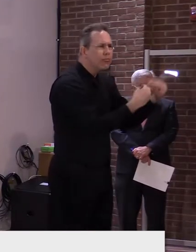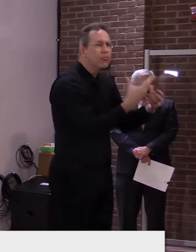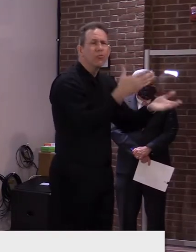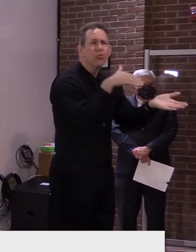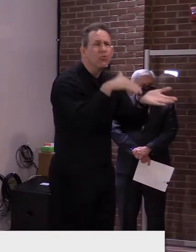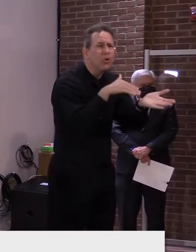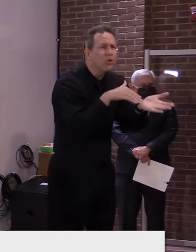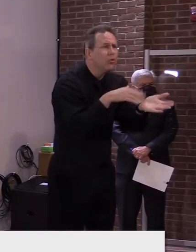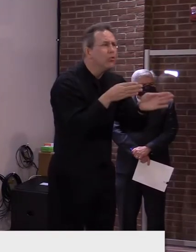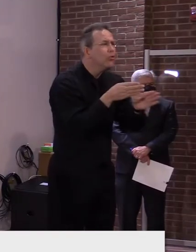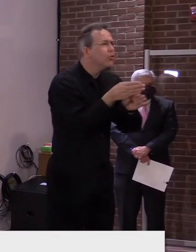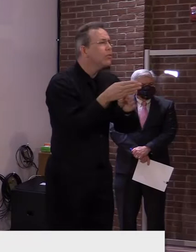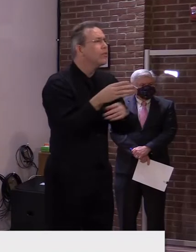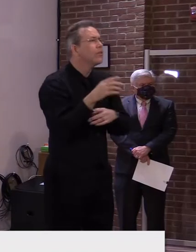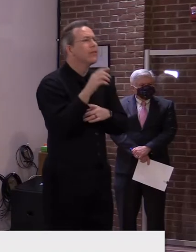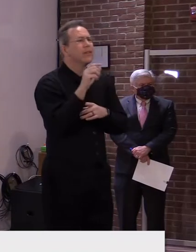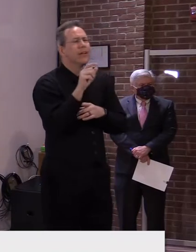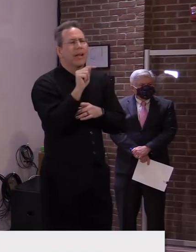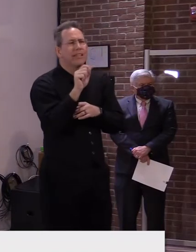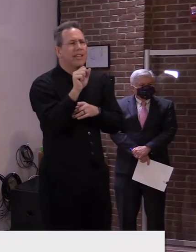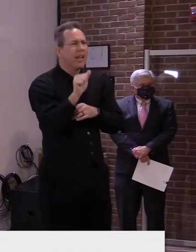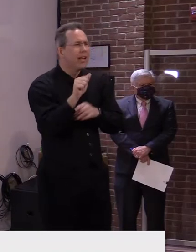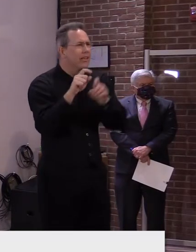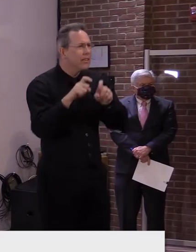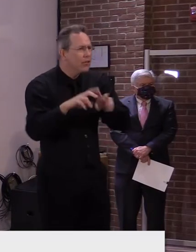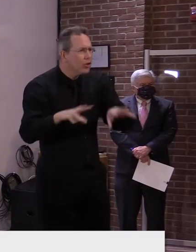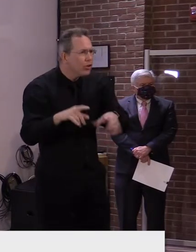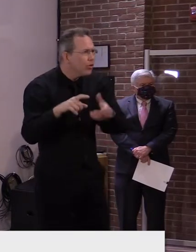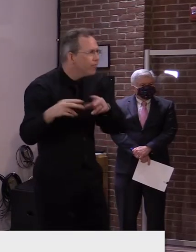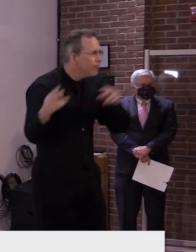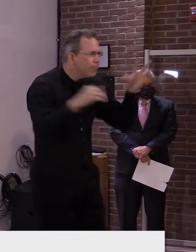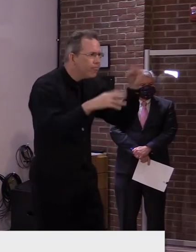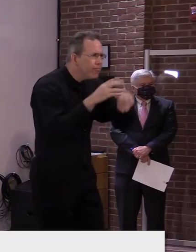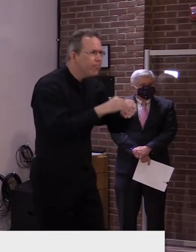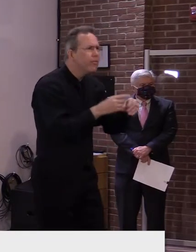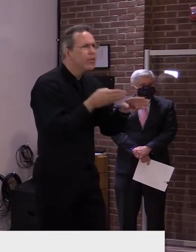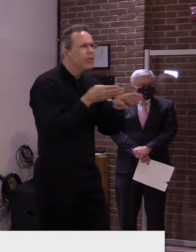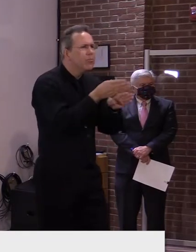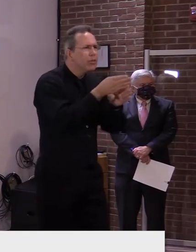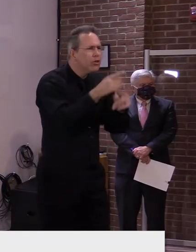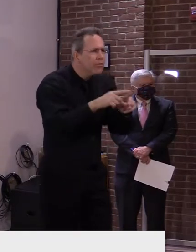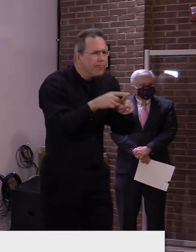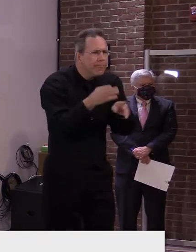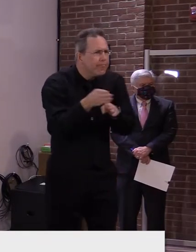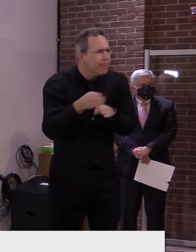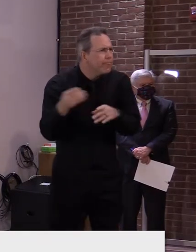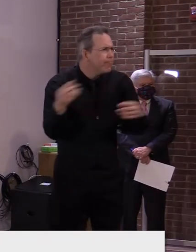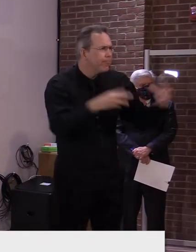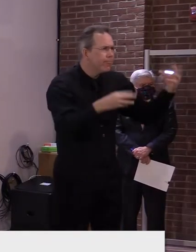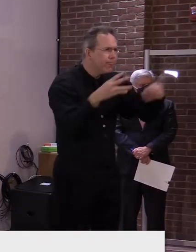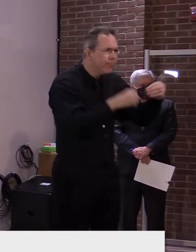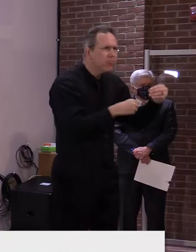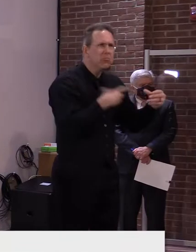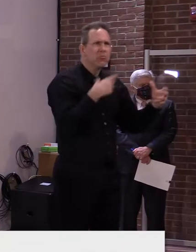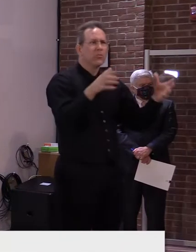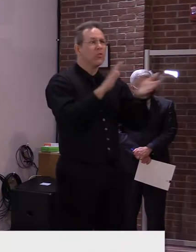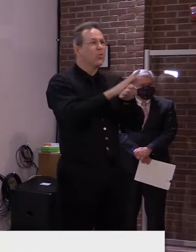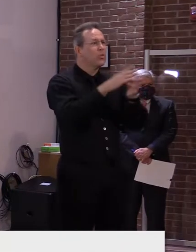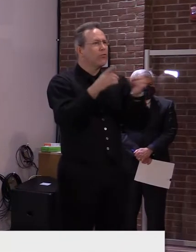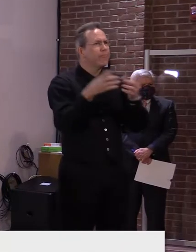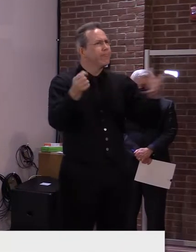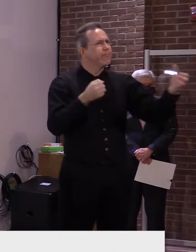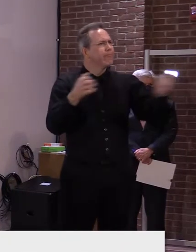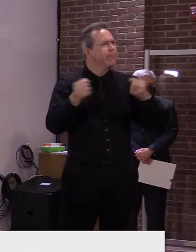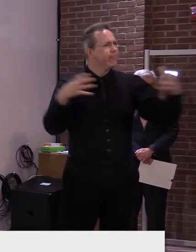analysts, social-emotional learning specialists, and private clinicians in collaborative cross-sector approaches that promise to leverage the